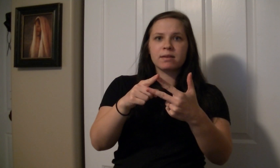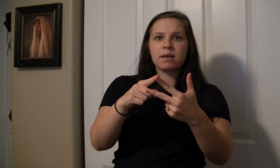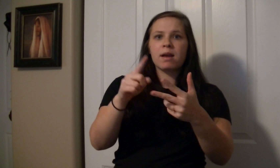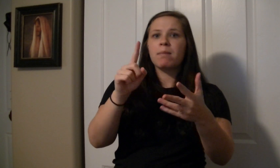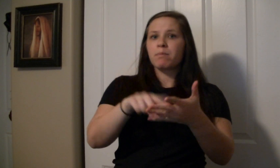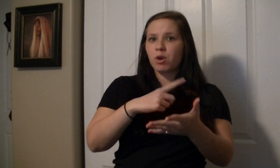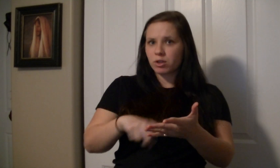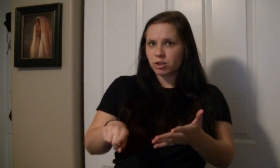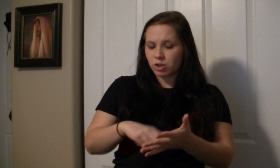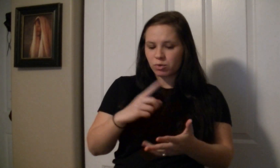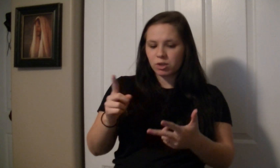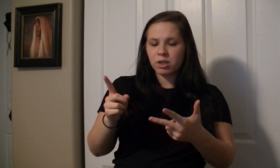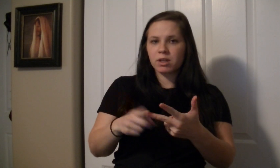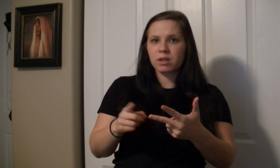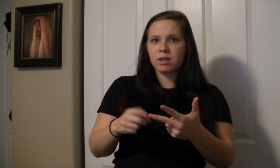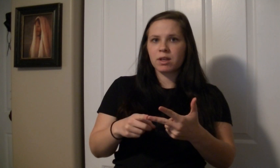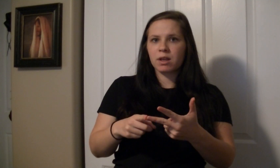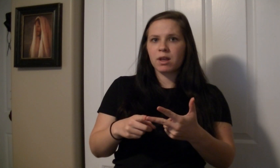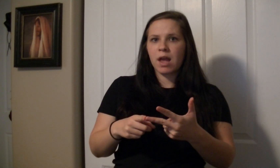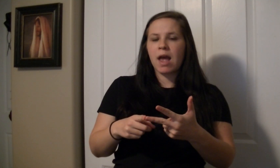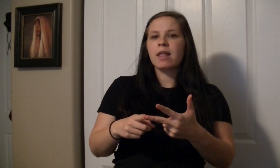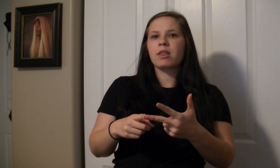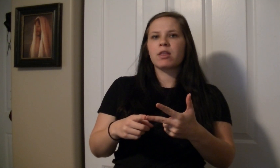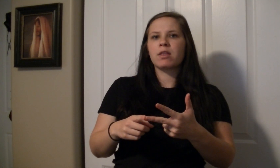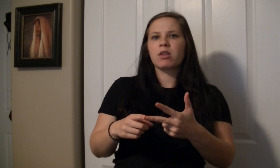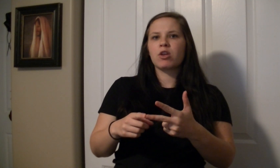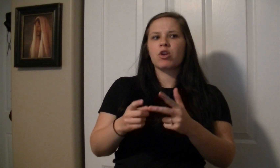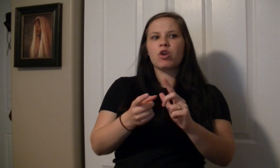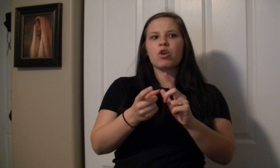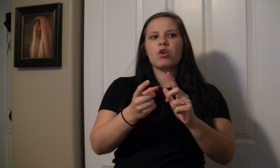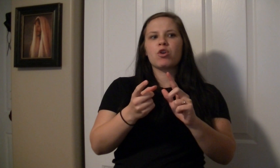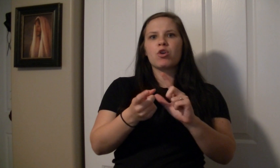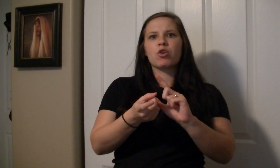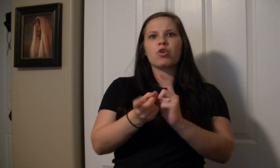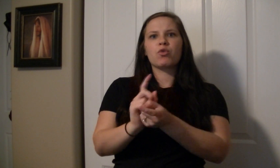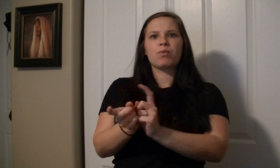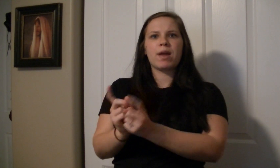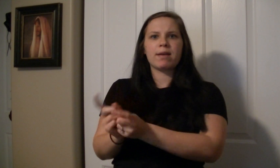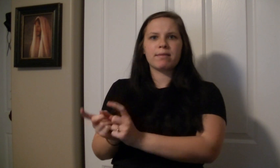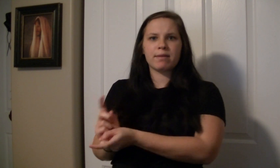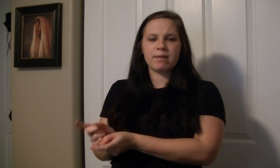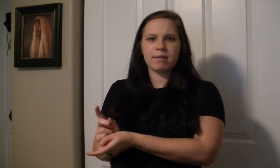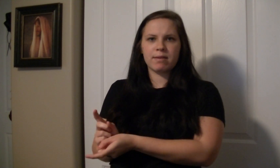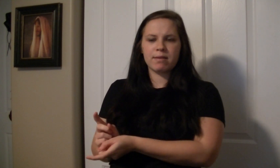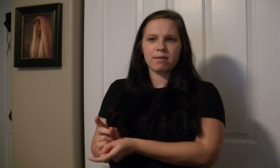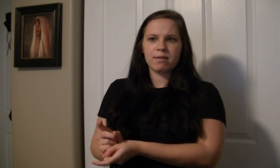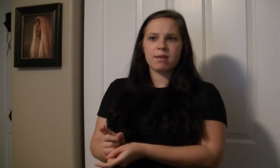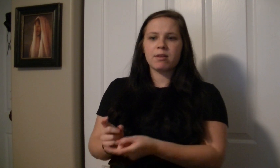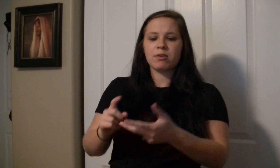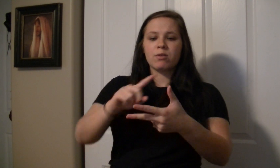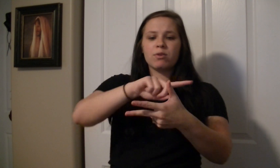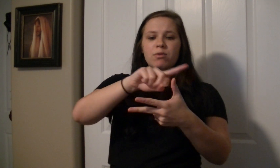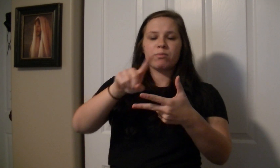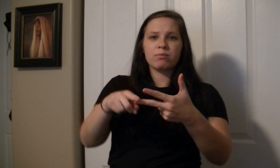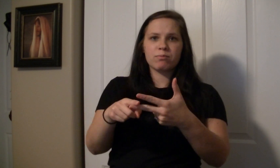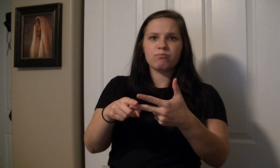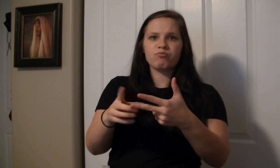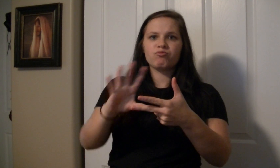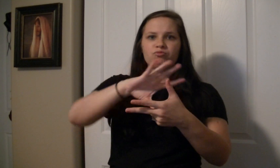aspect. These components all go together to make up the criminal justice system.